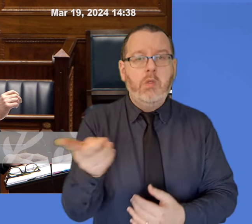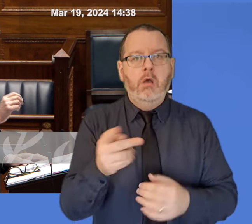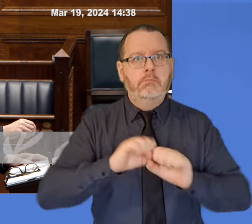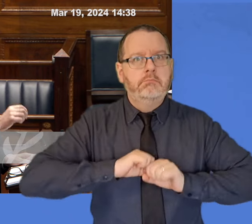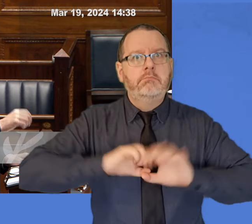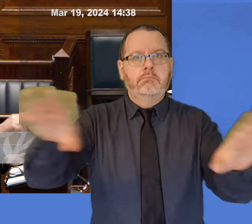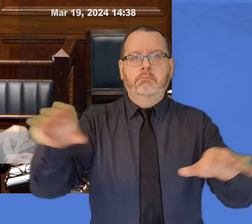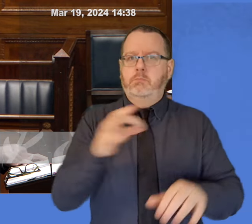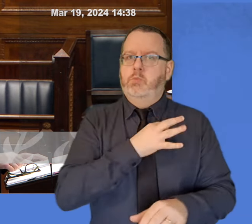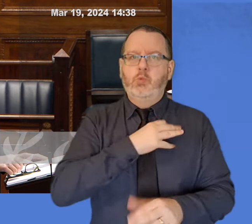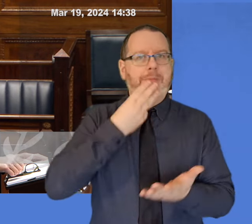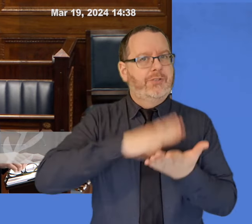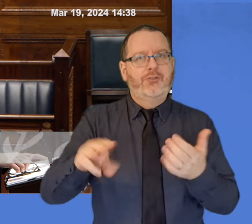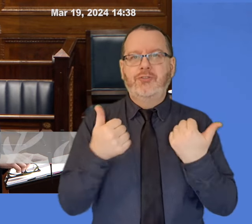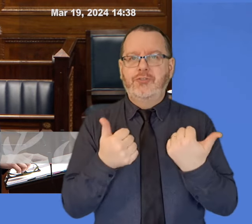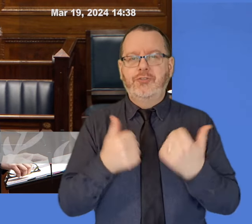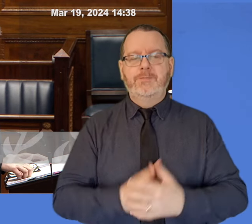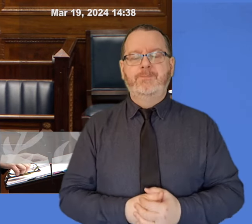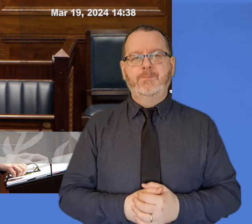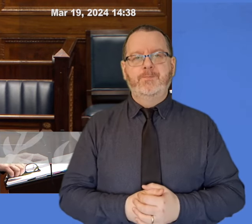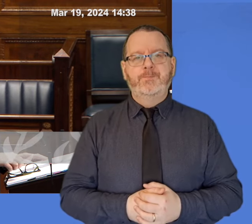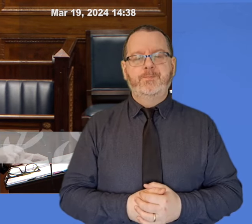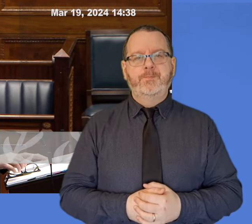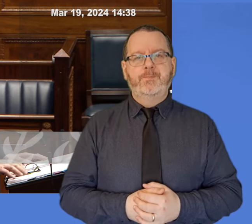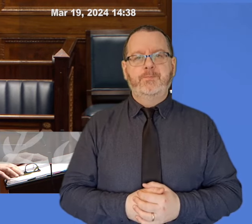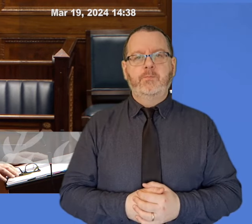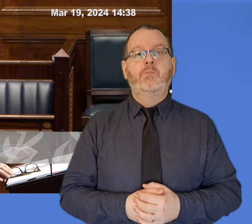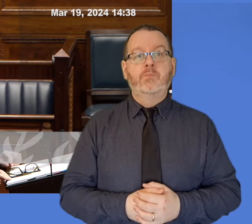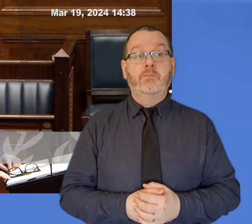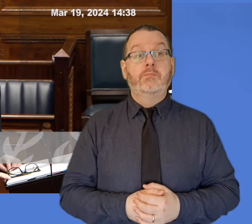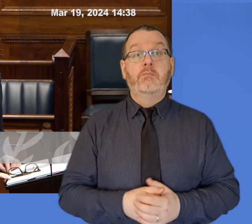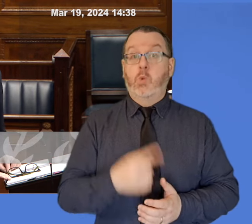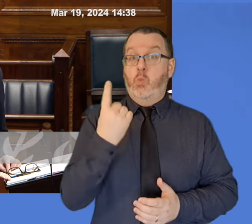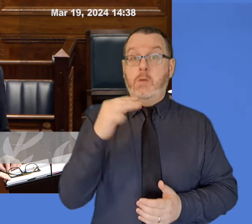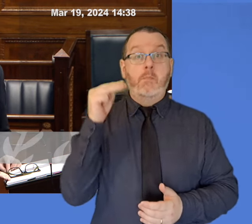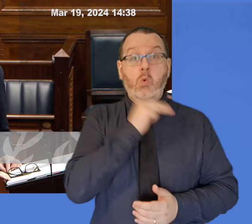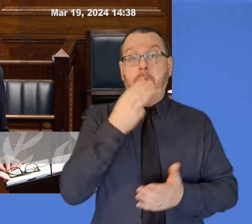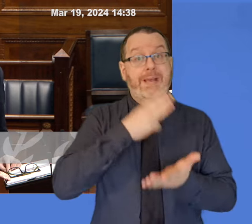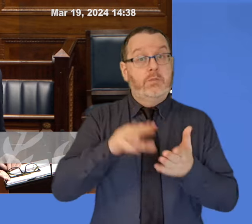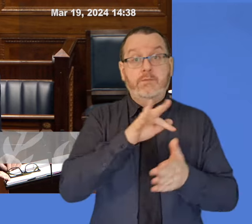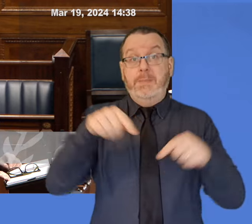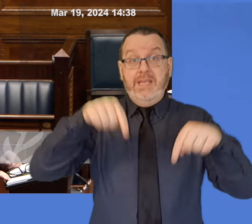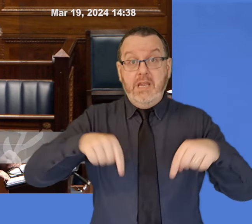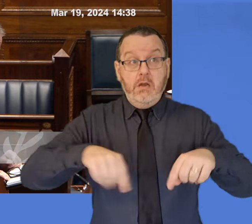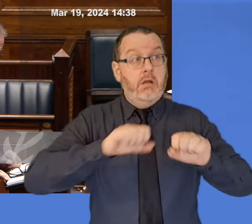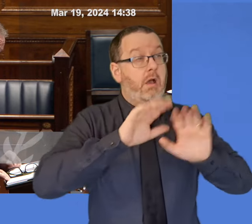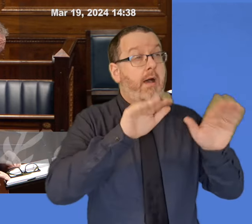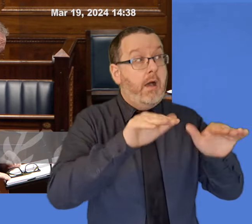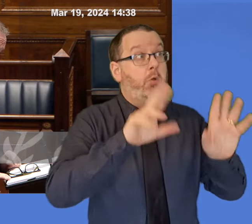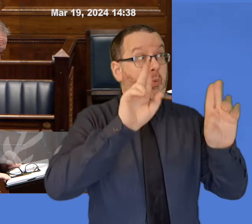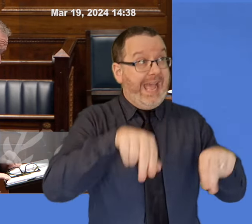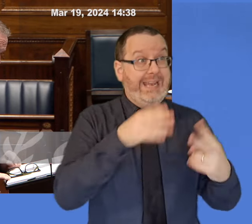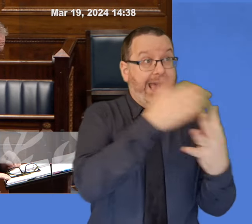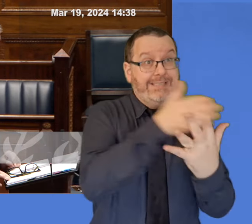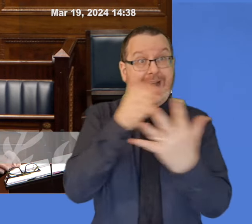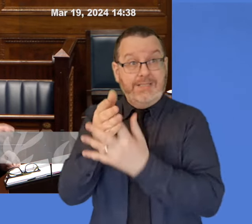part of the attraction of the offering from here was that people had more degree of certainty about what dual access looks like and what it would mean for